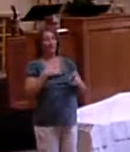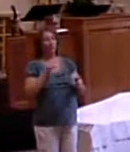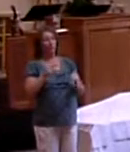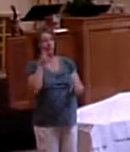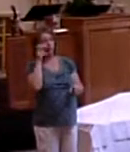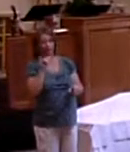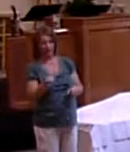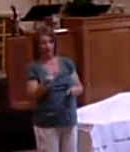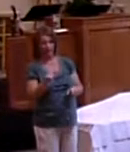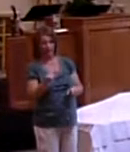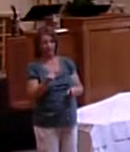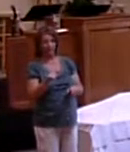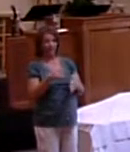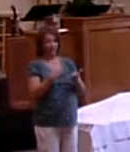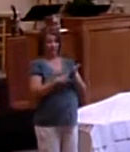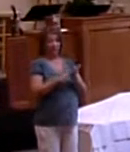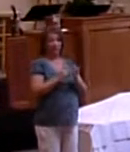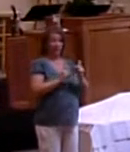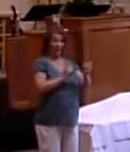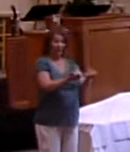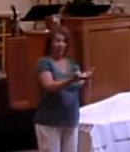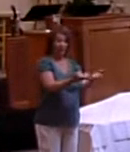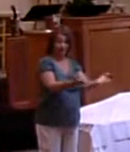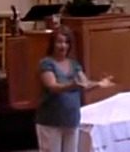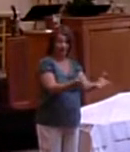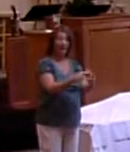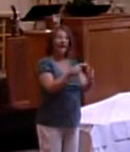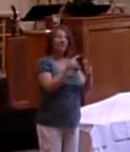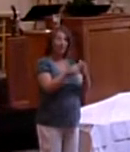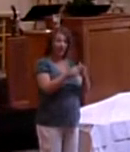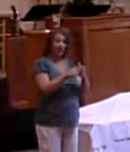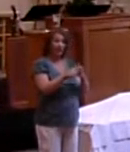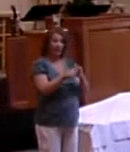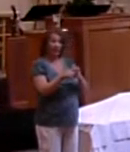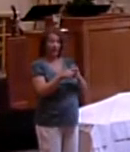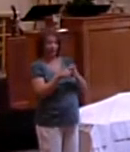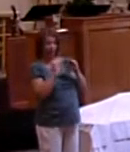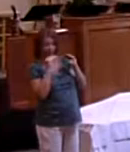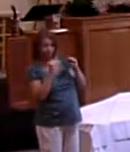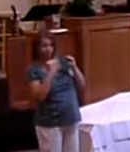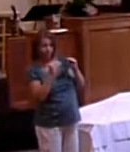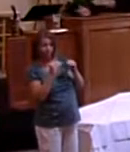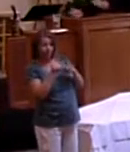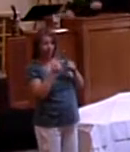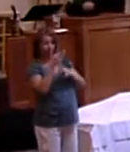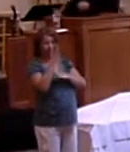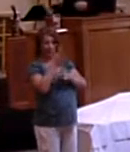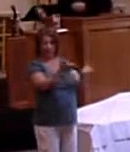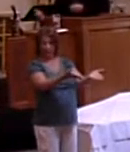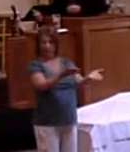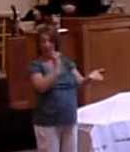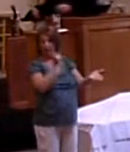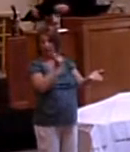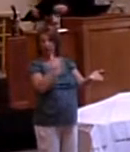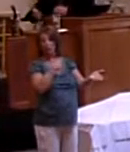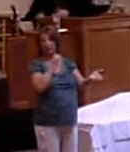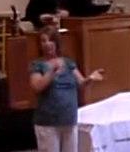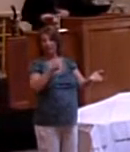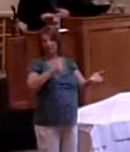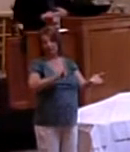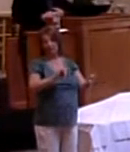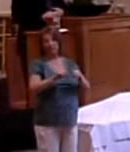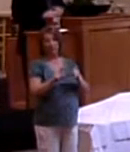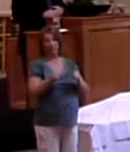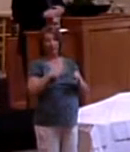meet their needs first and then minister to them as well. That sometimes becomes difficult, but we can still do that. But I think